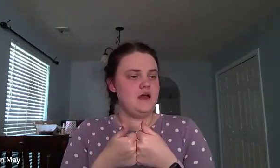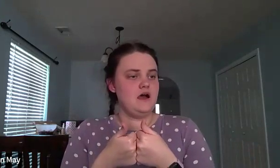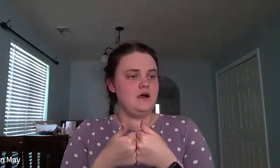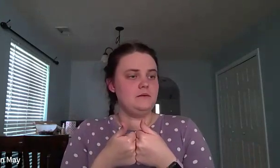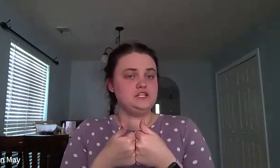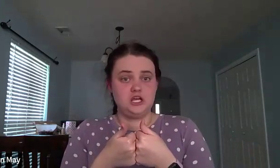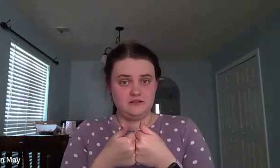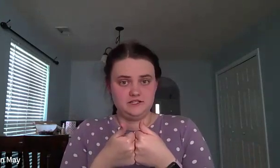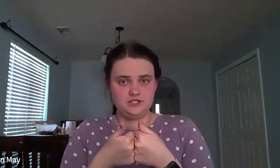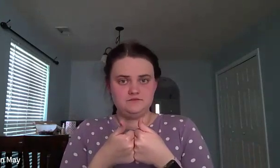Then challenge.